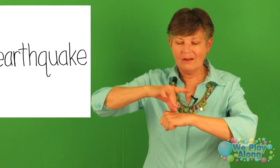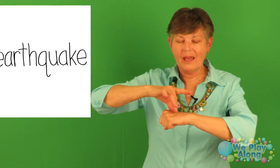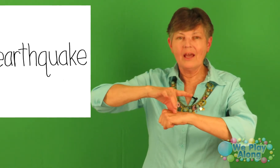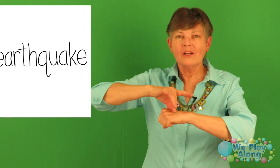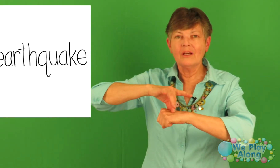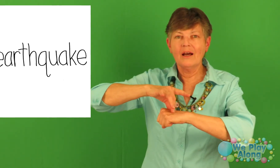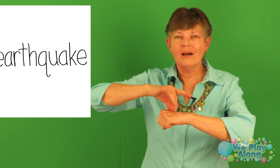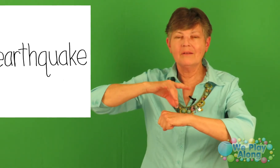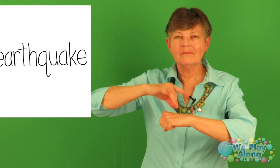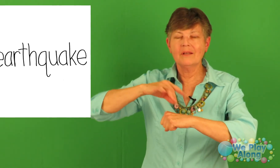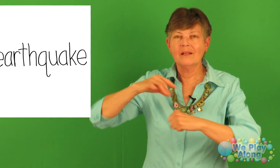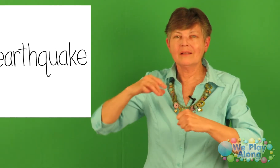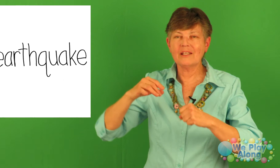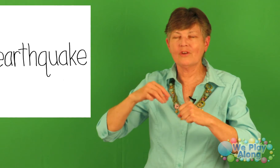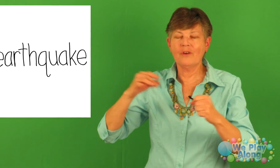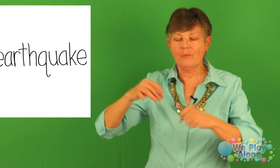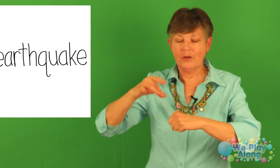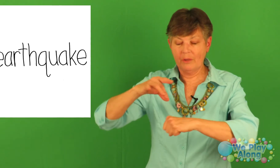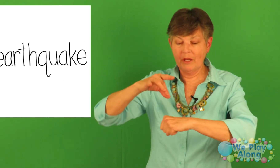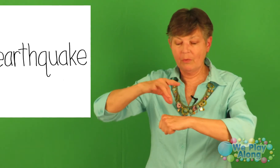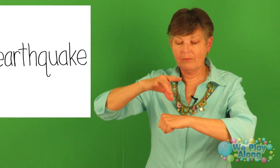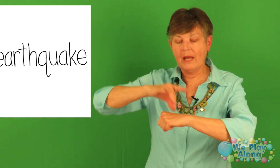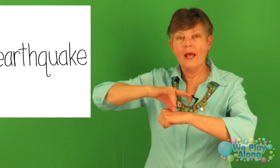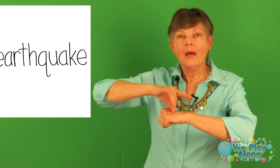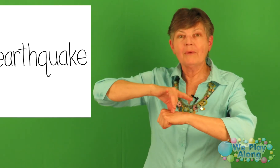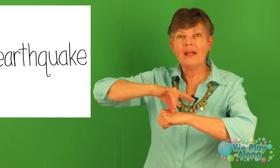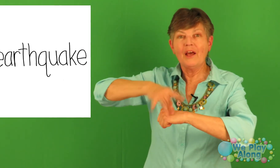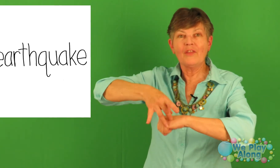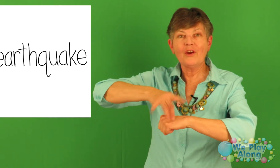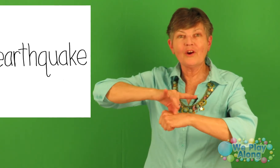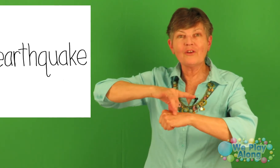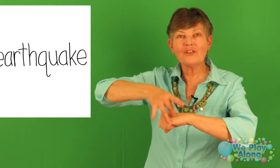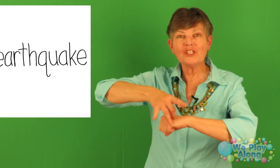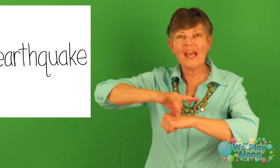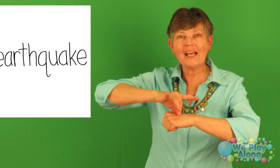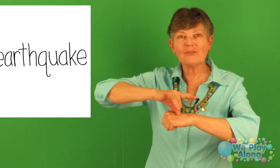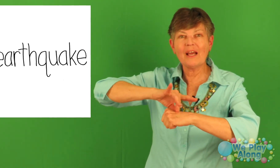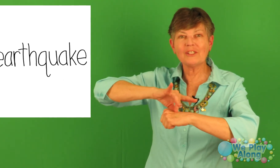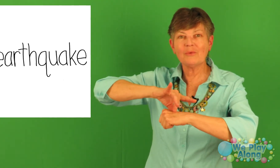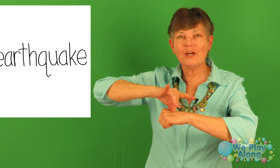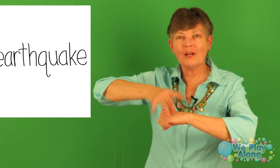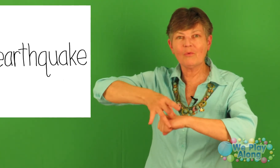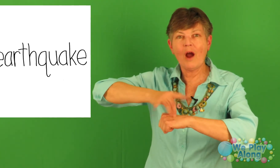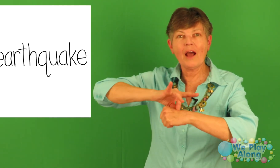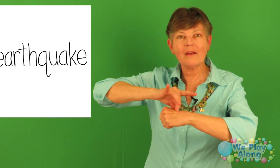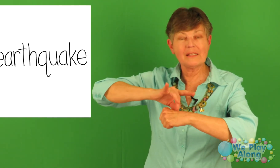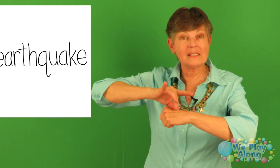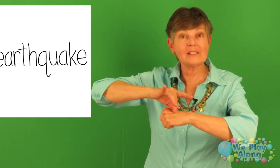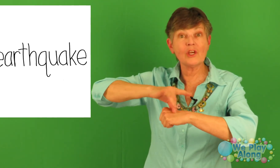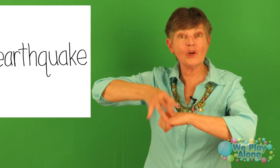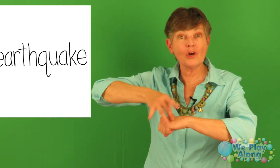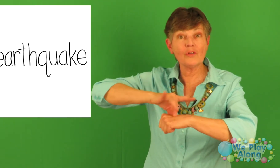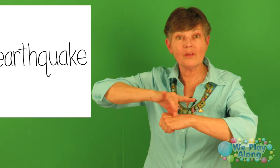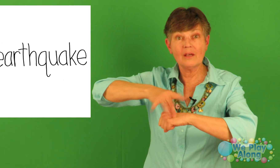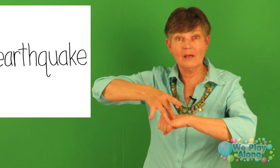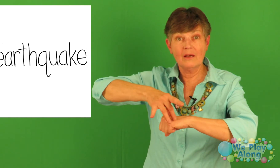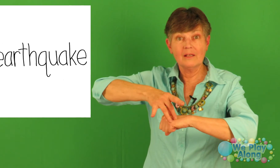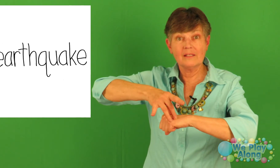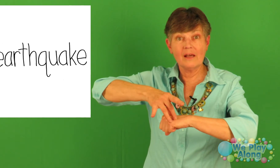Okay, not so fun when you're in the middle one, right? But the earth shakes, right? So we're going to rock, because this is the earth